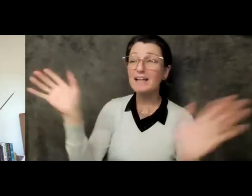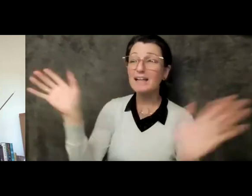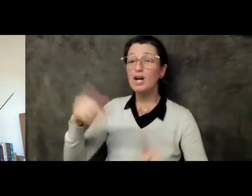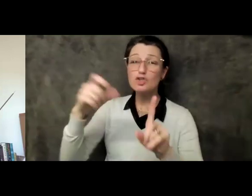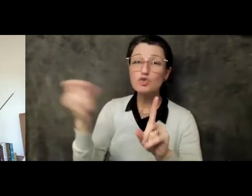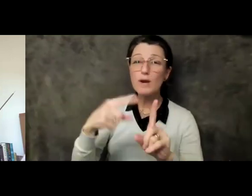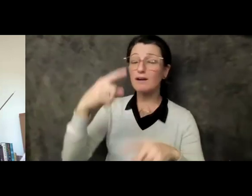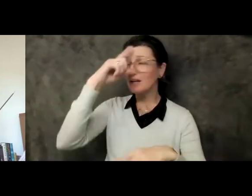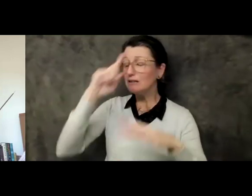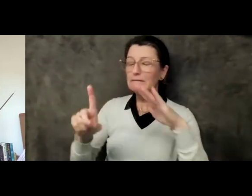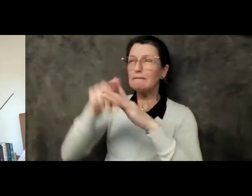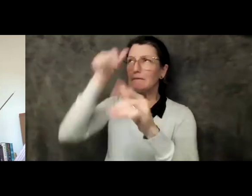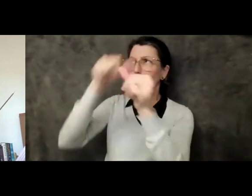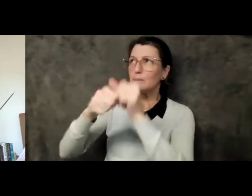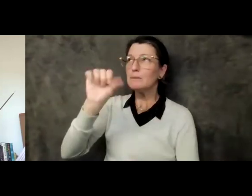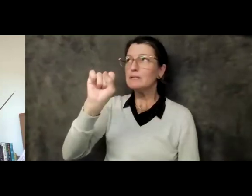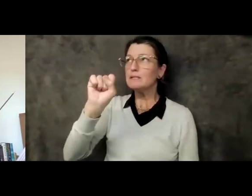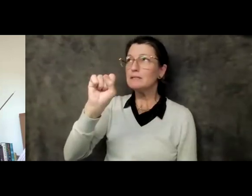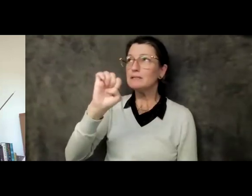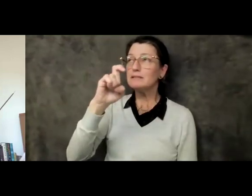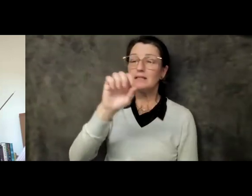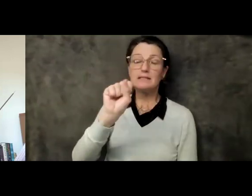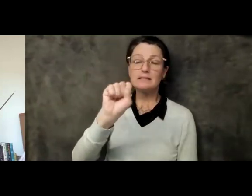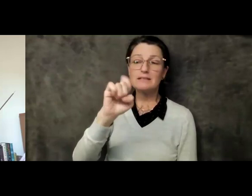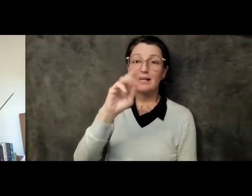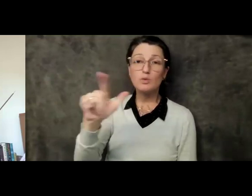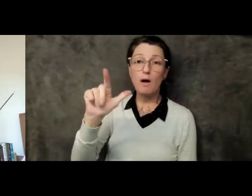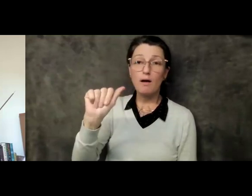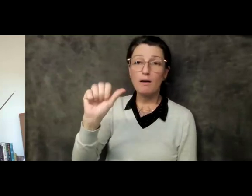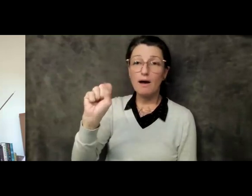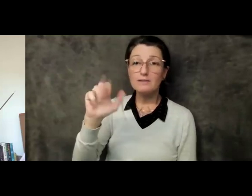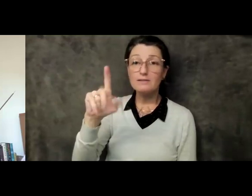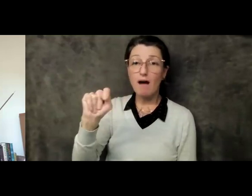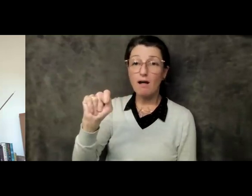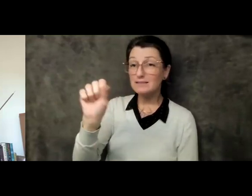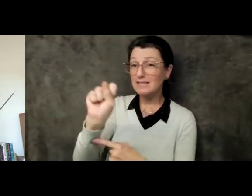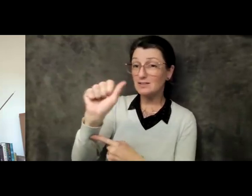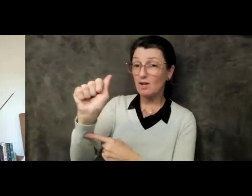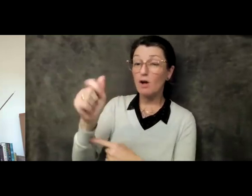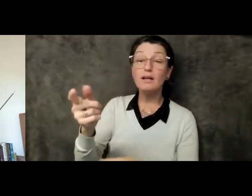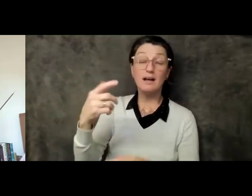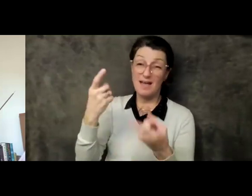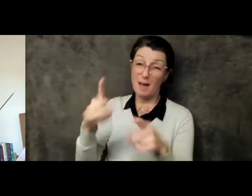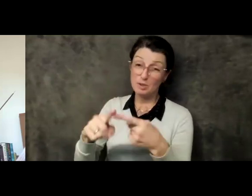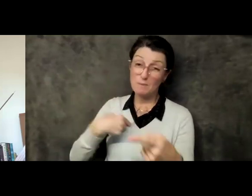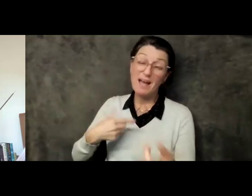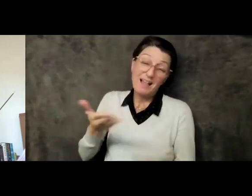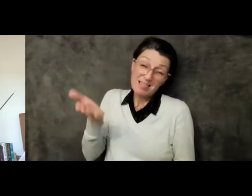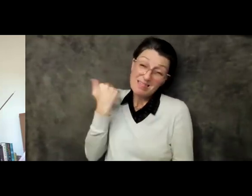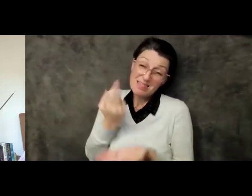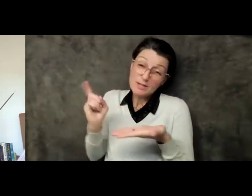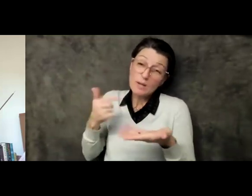of sexual assault, the story that made me start to cry when I tried to read part of it out loud to my workshop group last